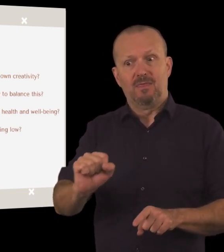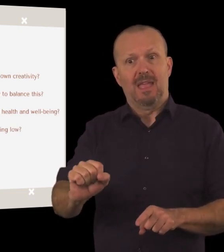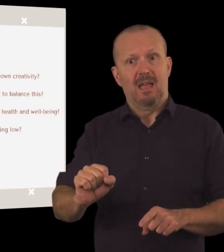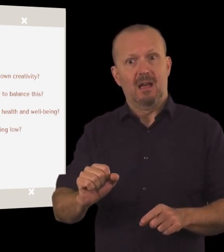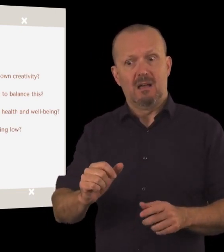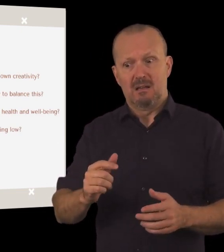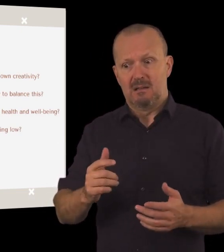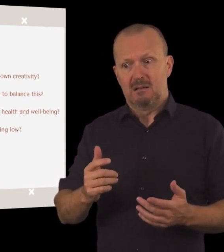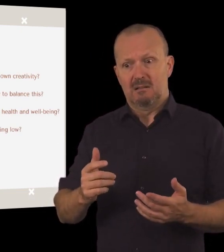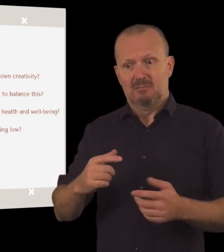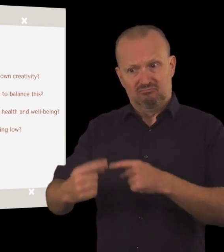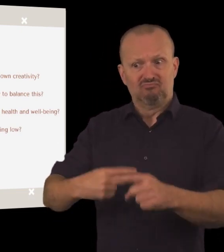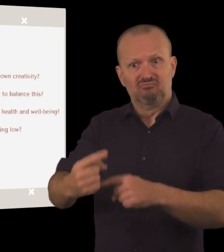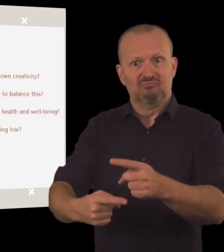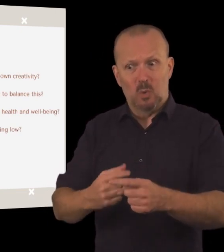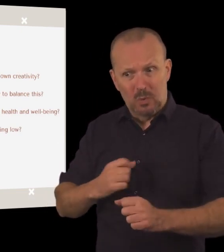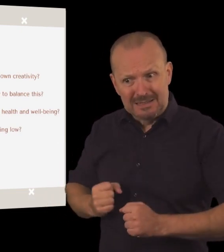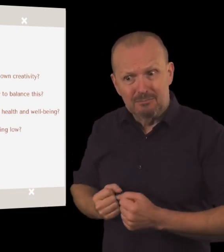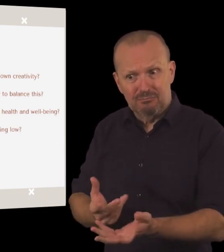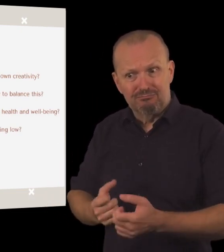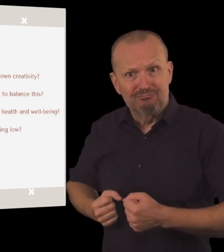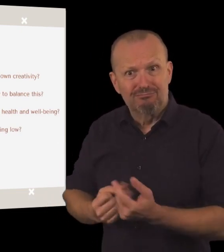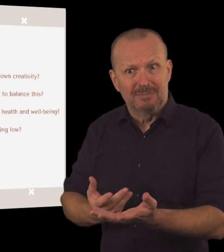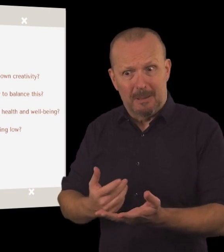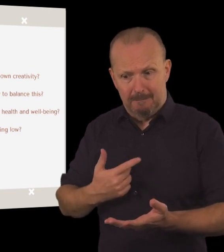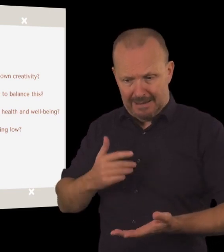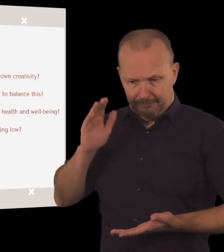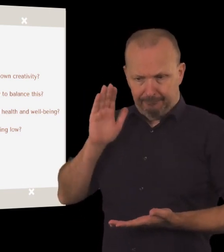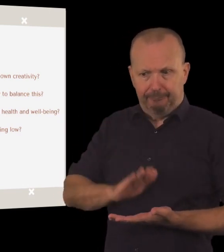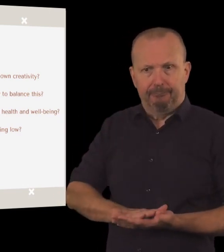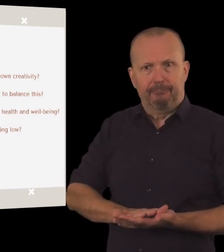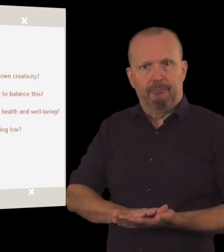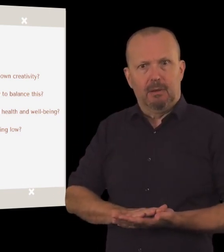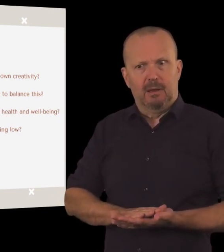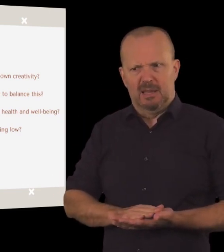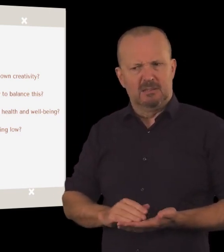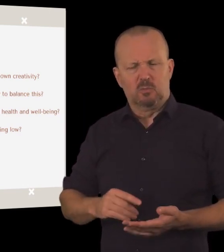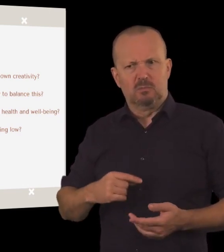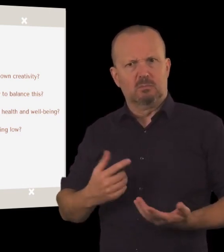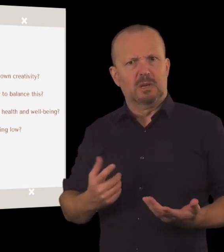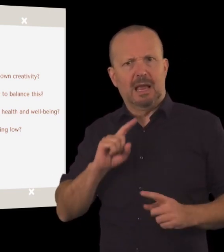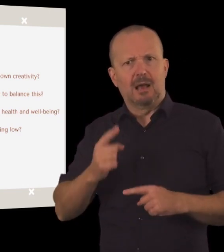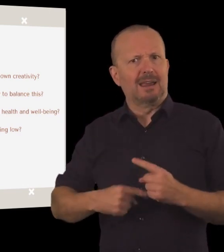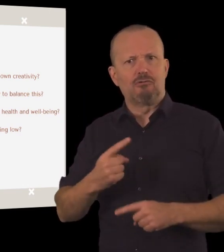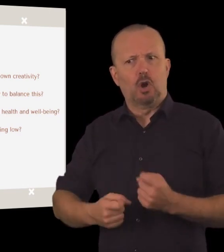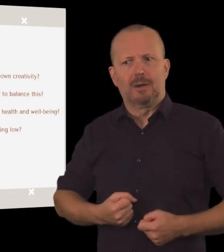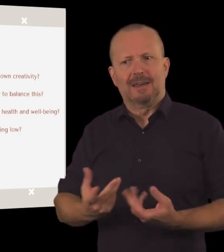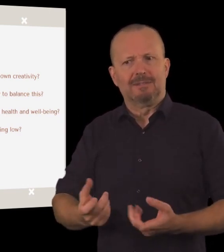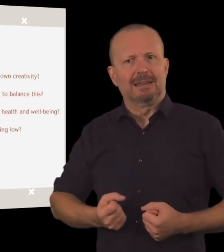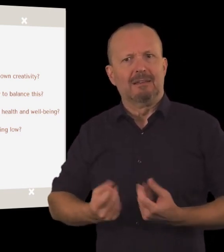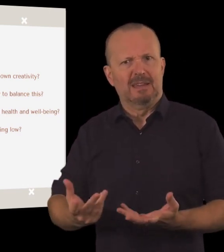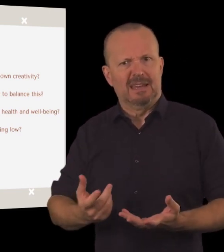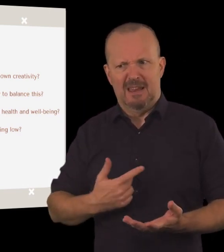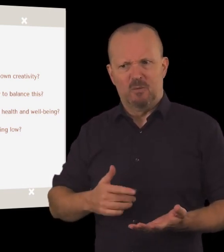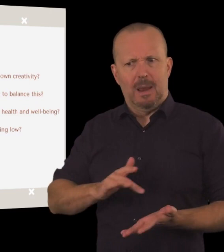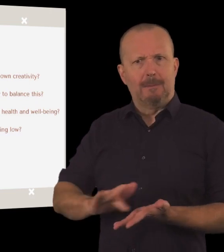our creativity? How much should we actually be giving? And do we know how to balance this? How do we make sure that